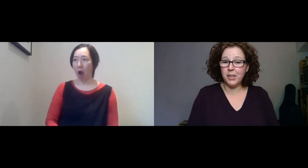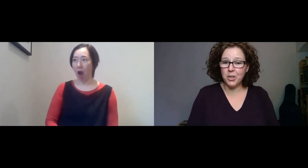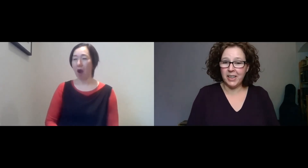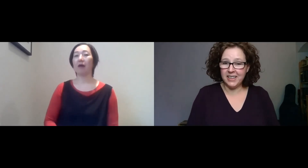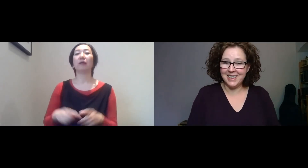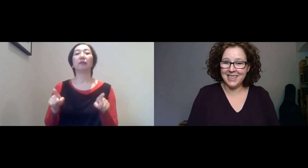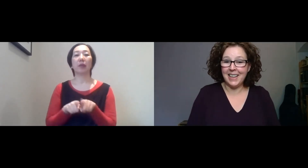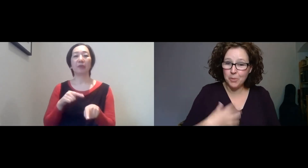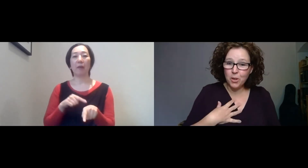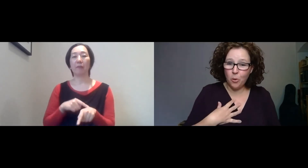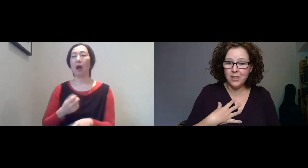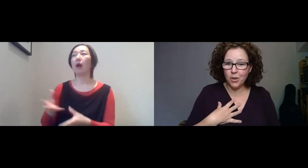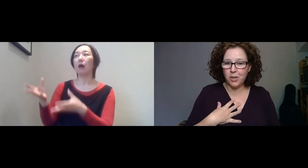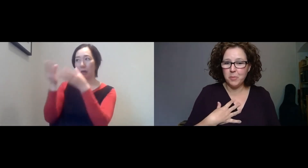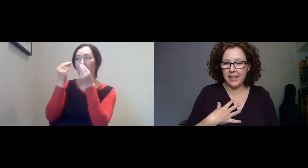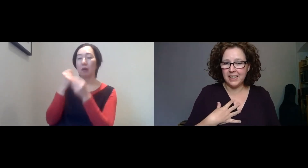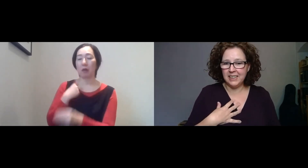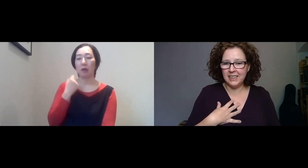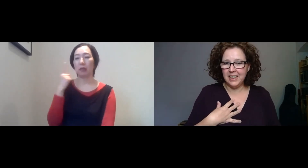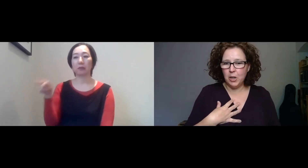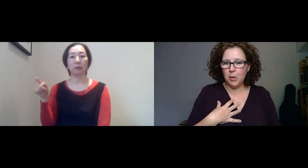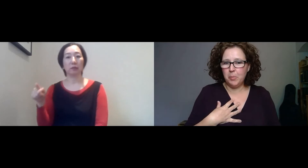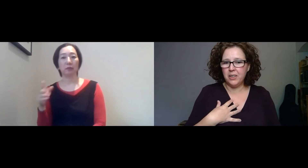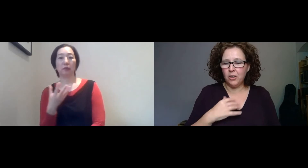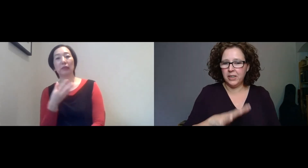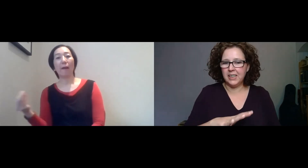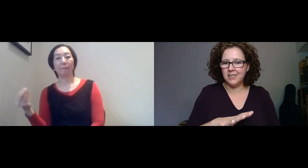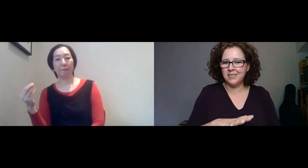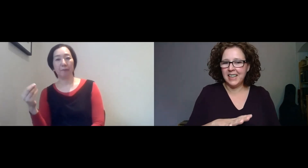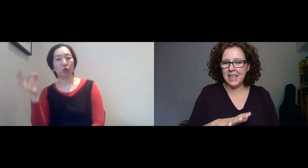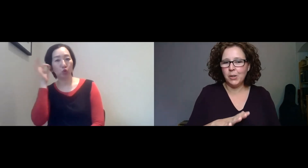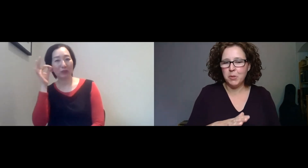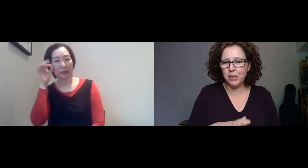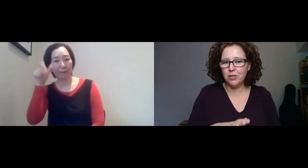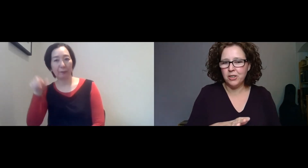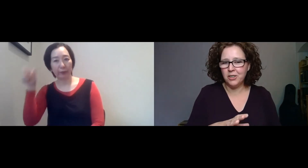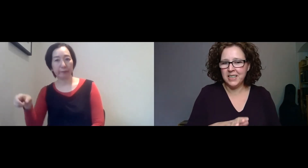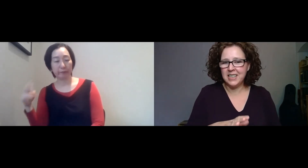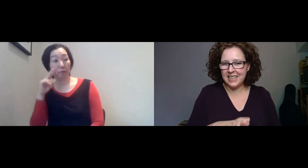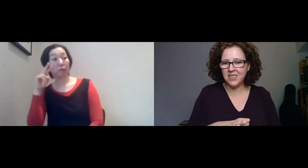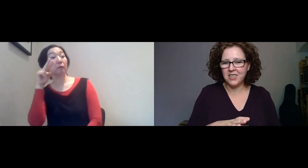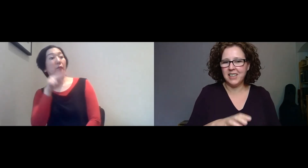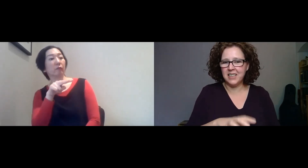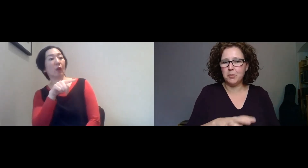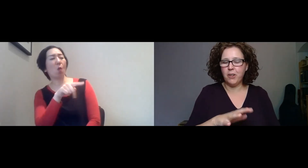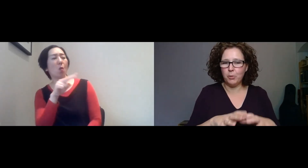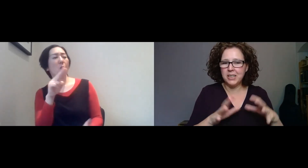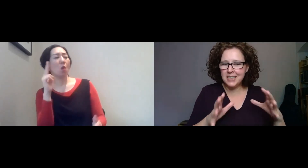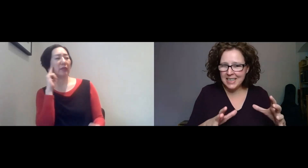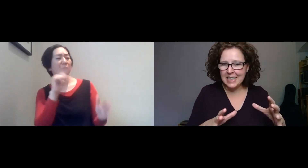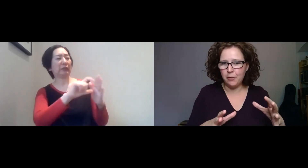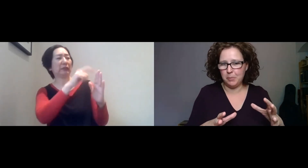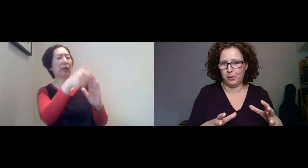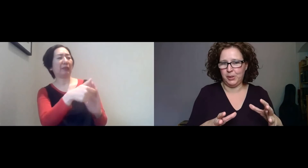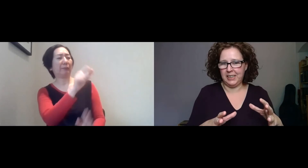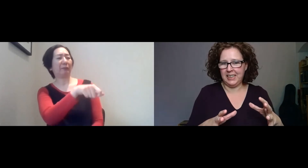That's quite a shocking thing to say, and I was quite shocked by it. But I thought, okay, that tells me where Tunisia is in terms of how they